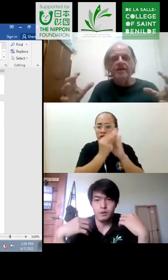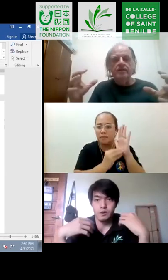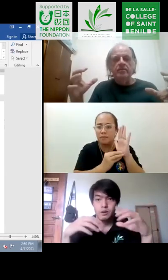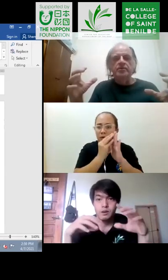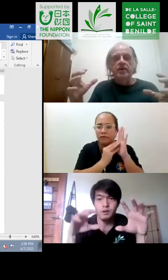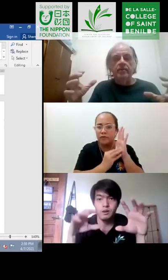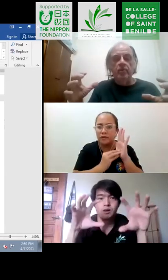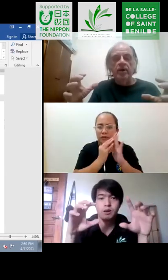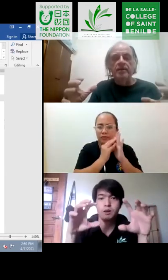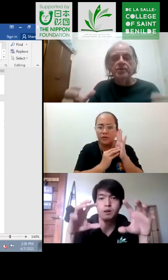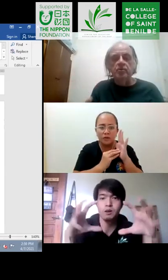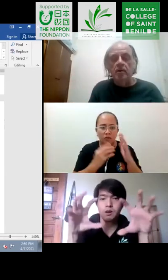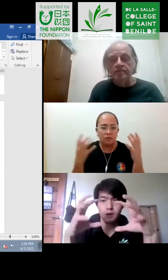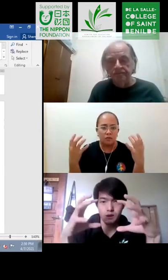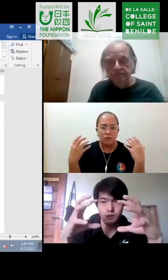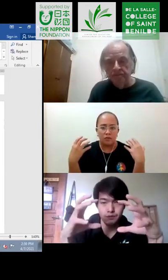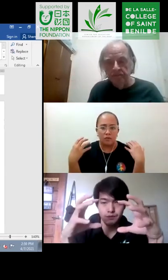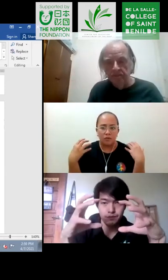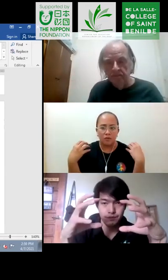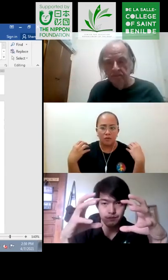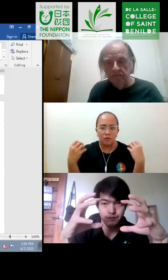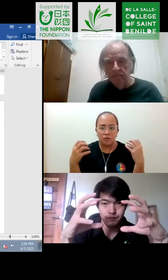Yes, fat, like this way, but what about strong?